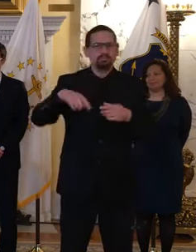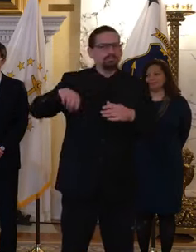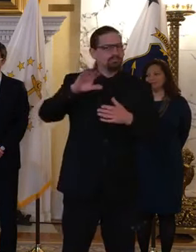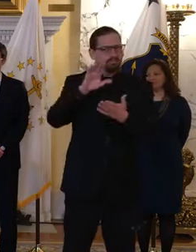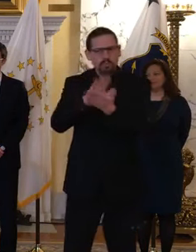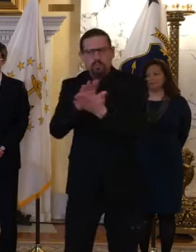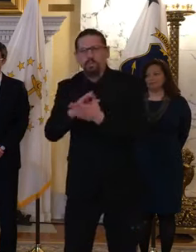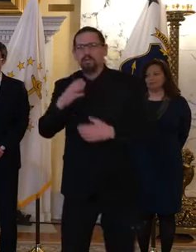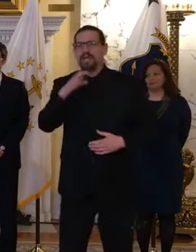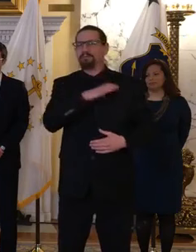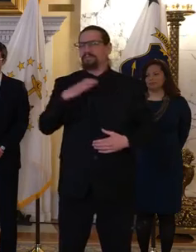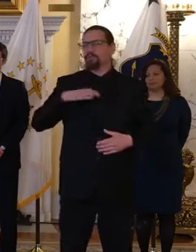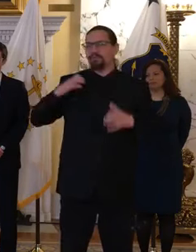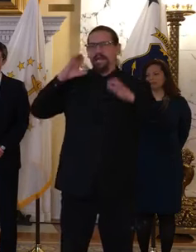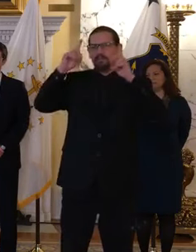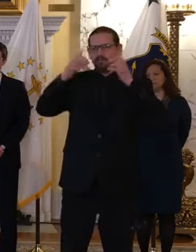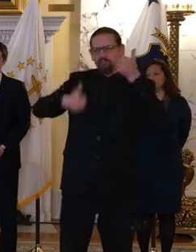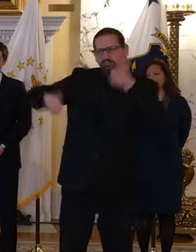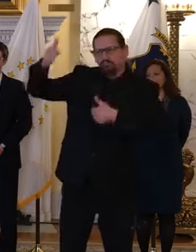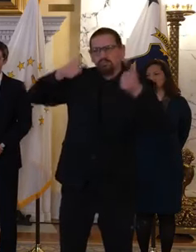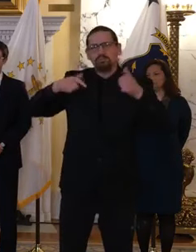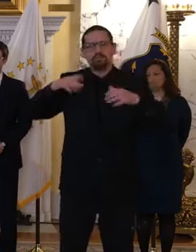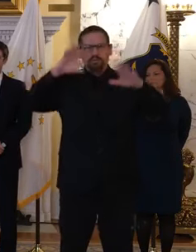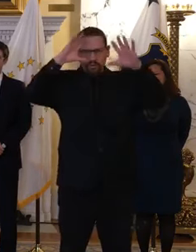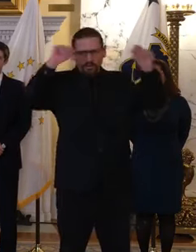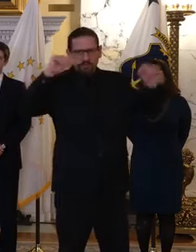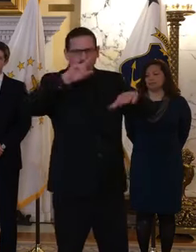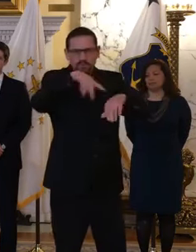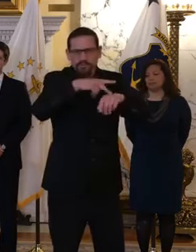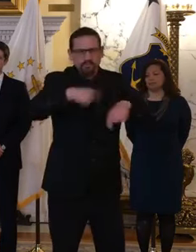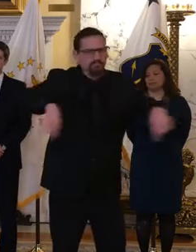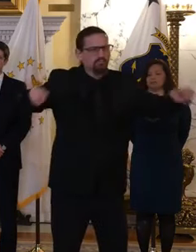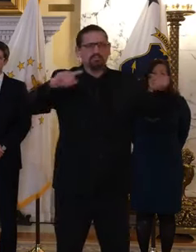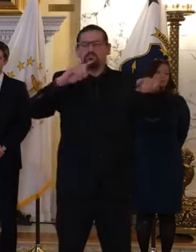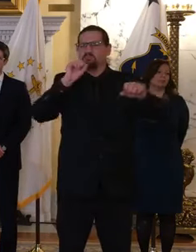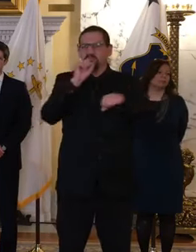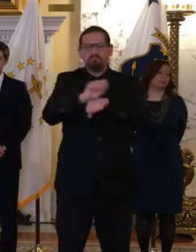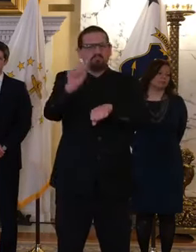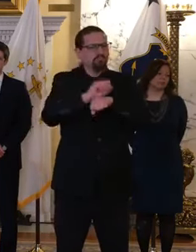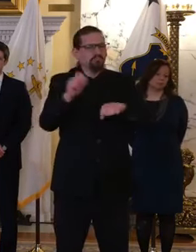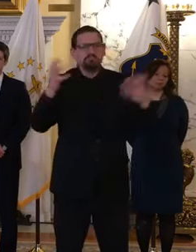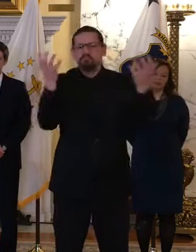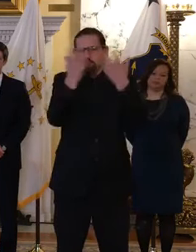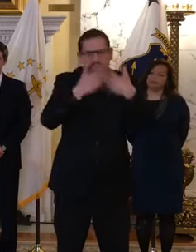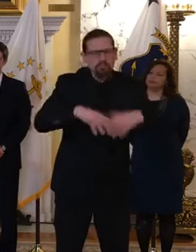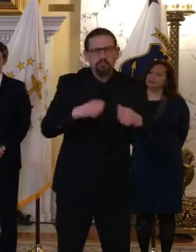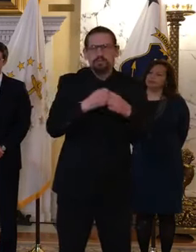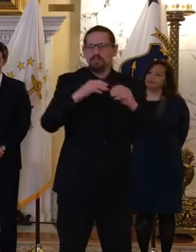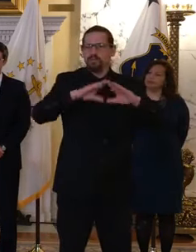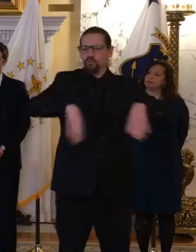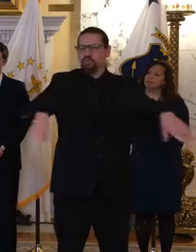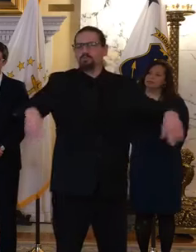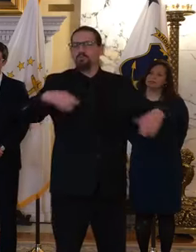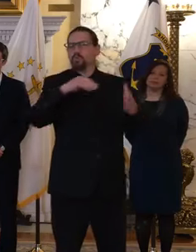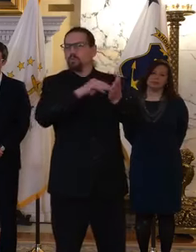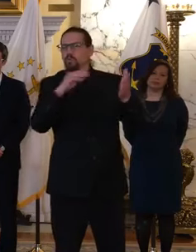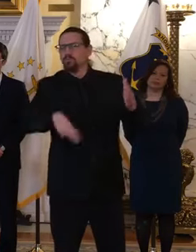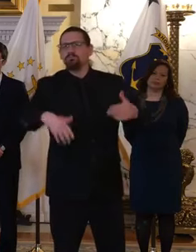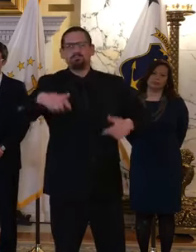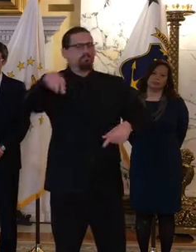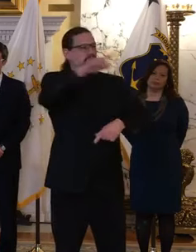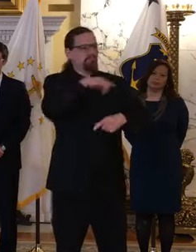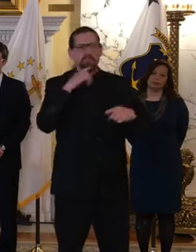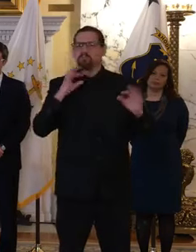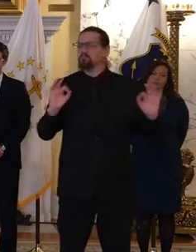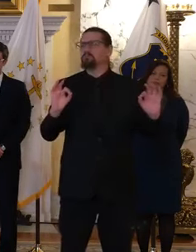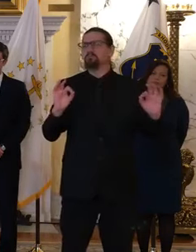to do this for the next month and to do a great job at it. I will say, I cannot say thank you